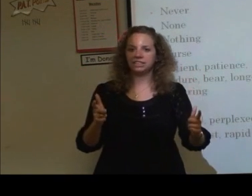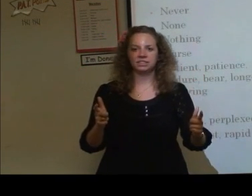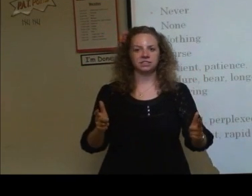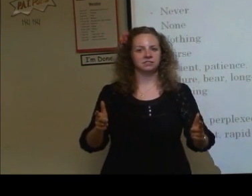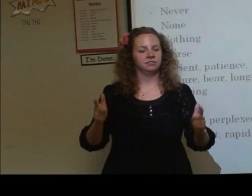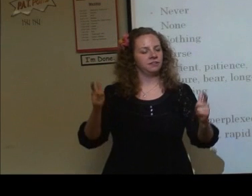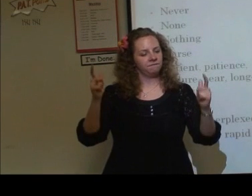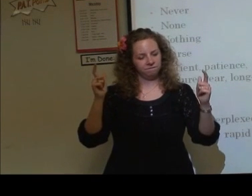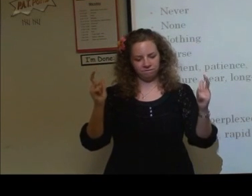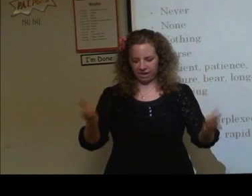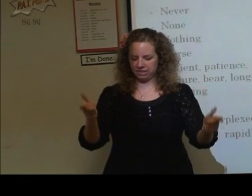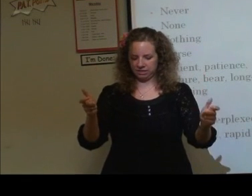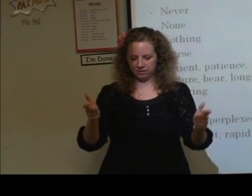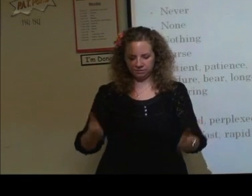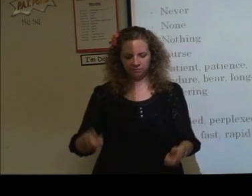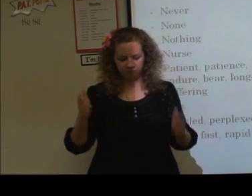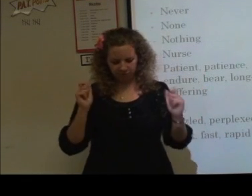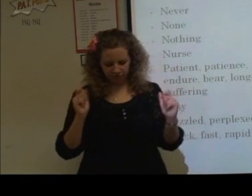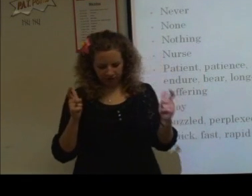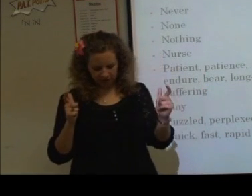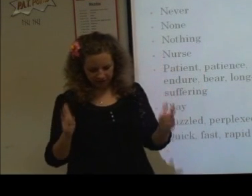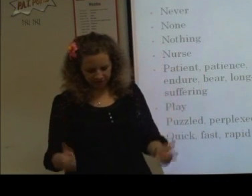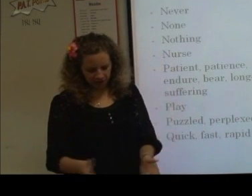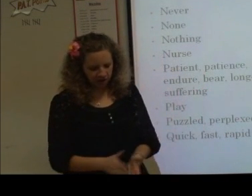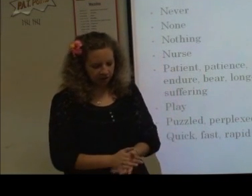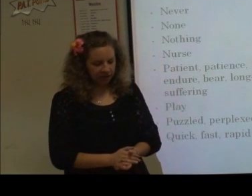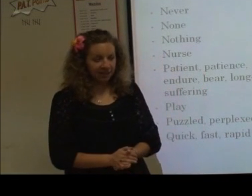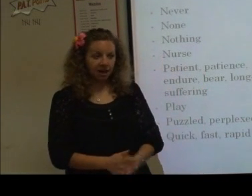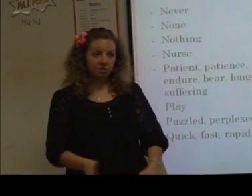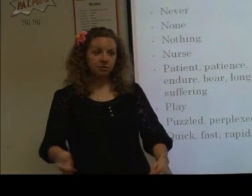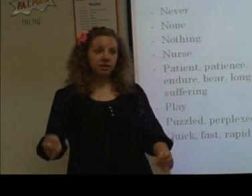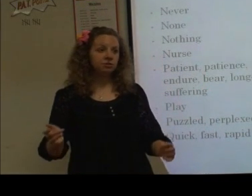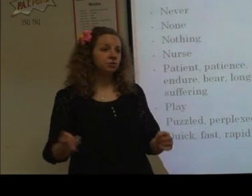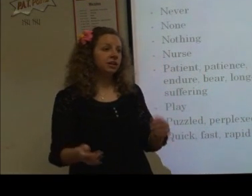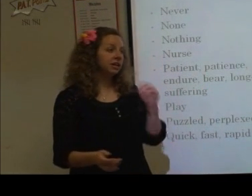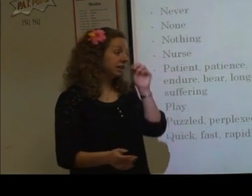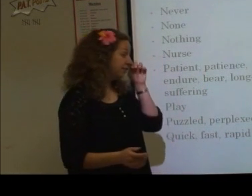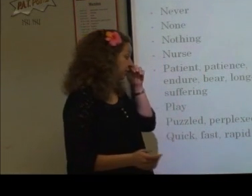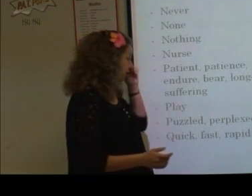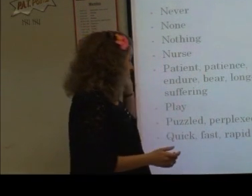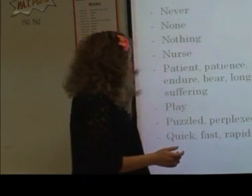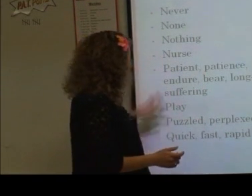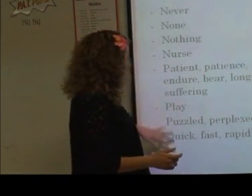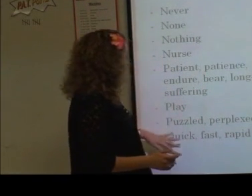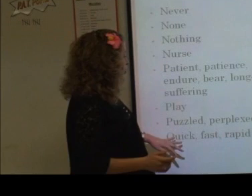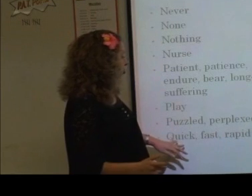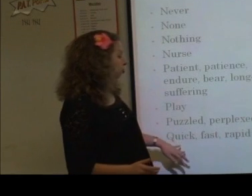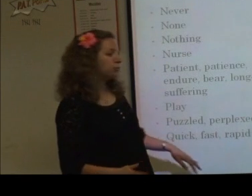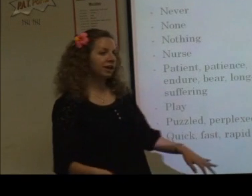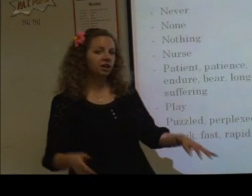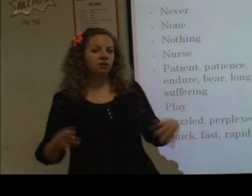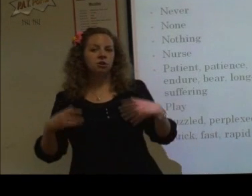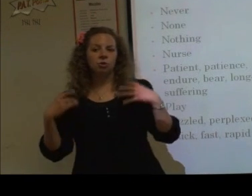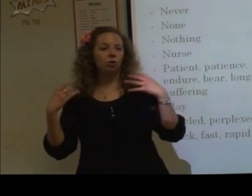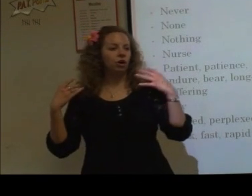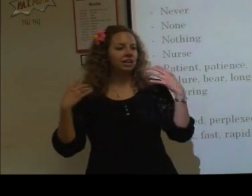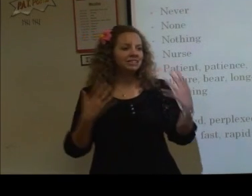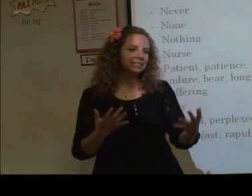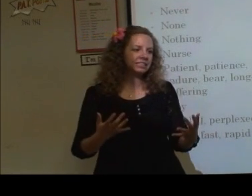Fast, fast, fast. Okay, the other way you can do it, if you're talking about like quick or